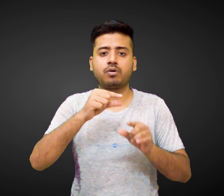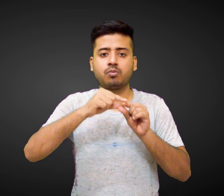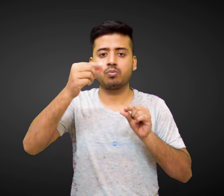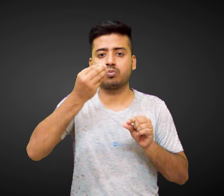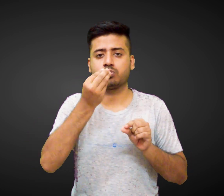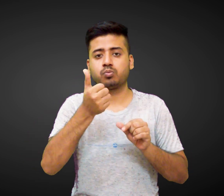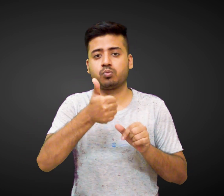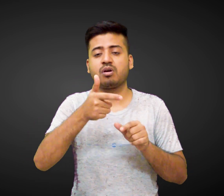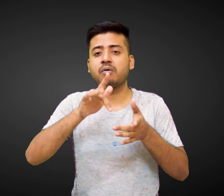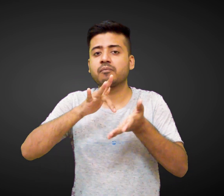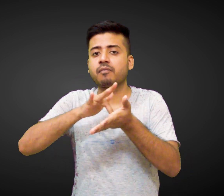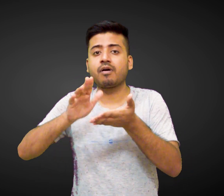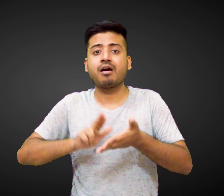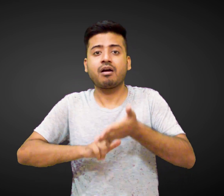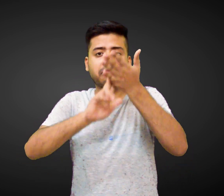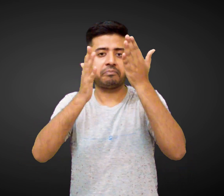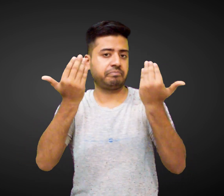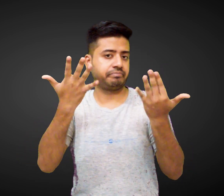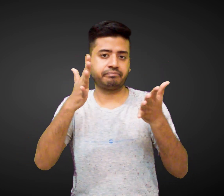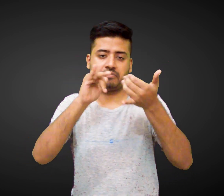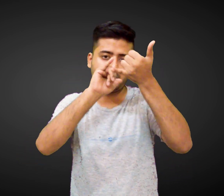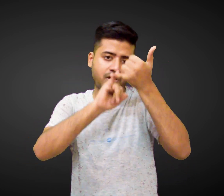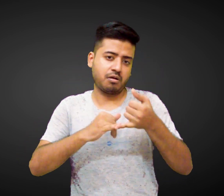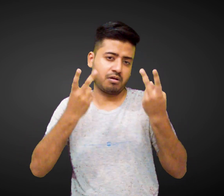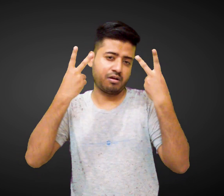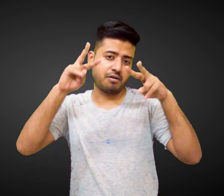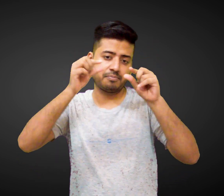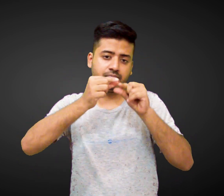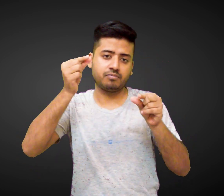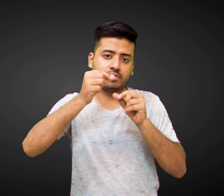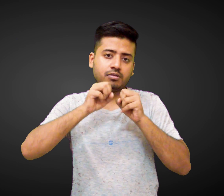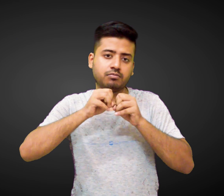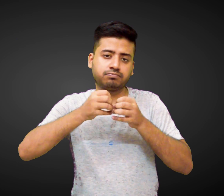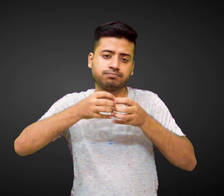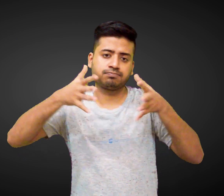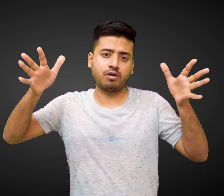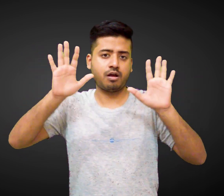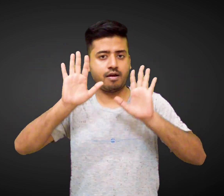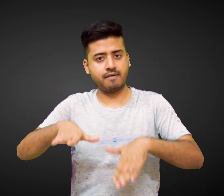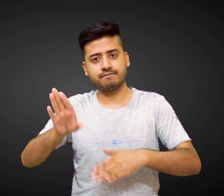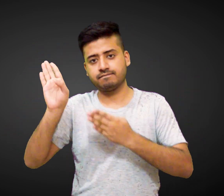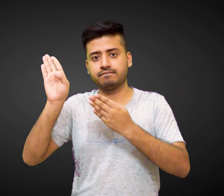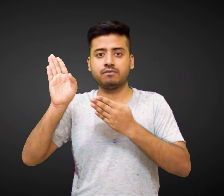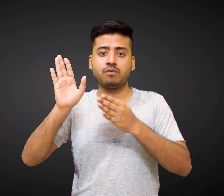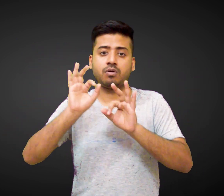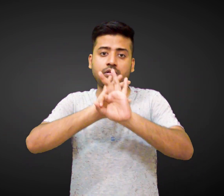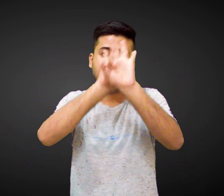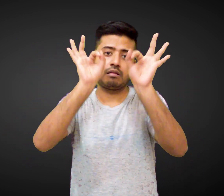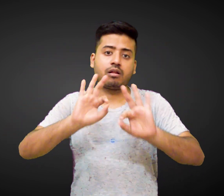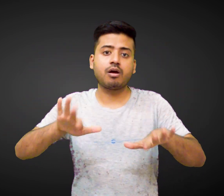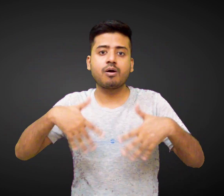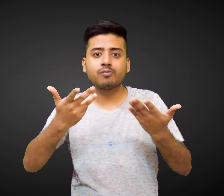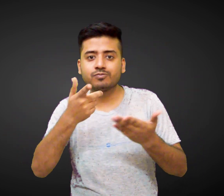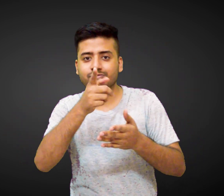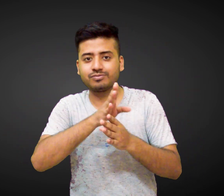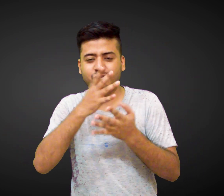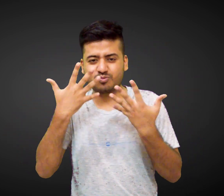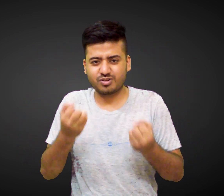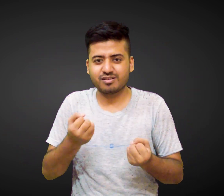several edible things from vanilla beans, including vanilla extract, flavored sugar, and even add them to desserts or poached fruits.